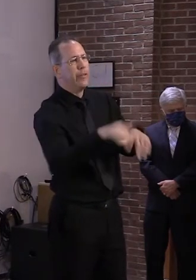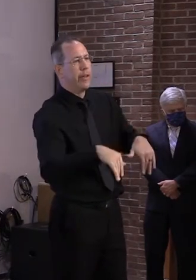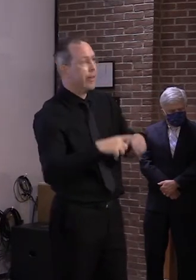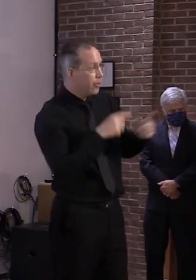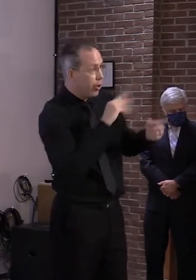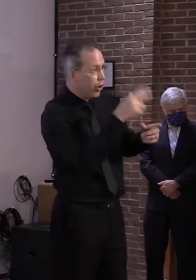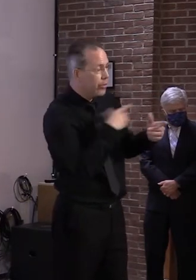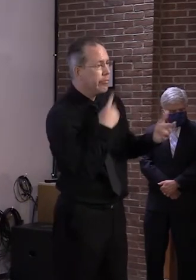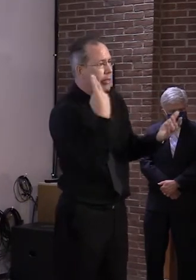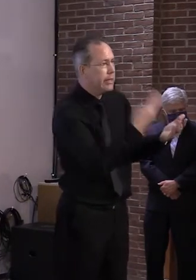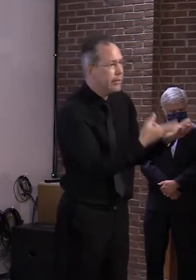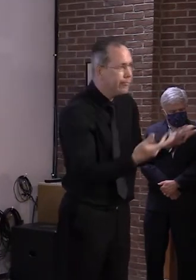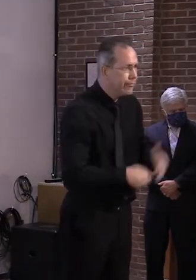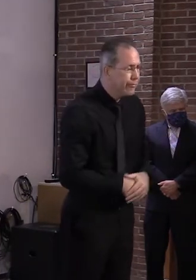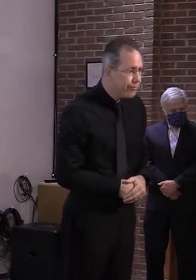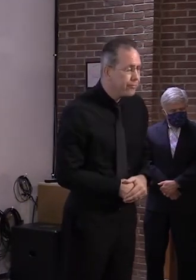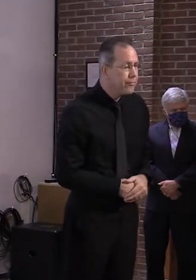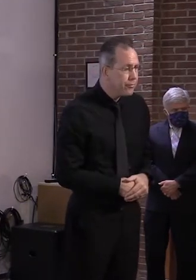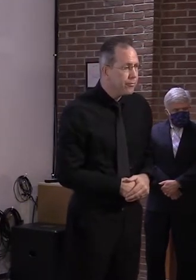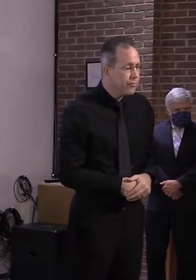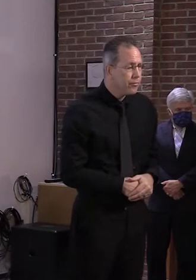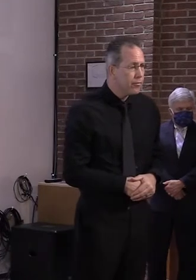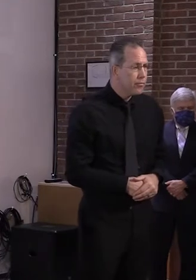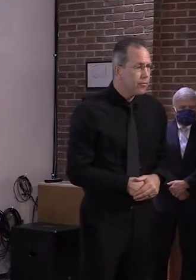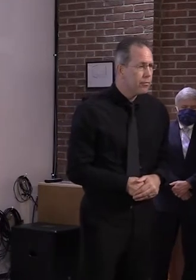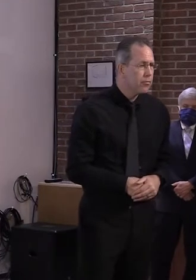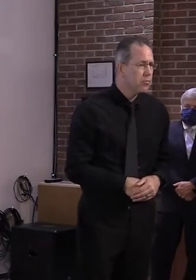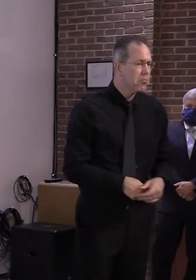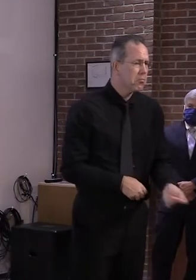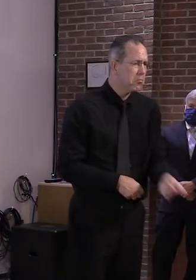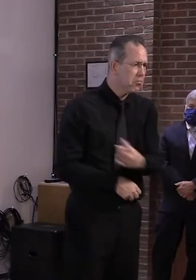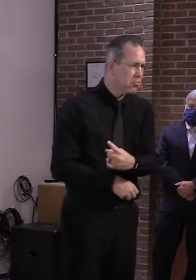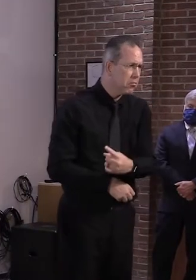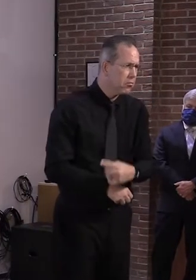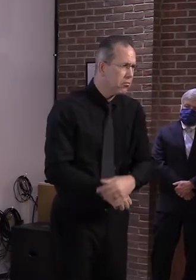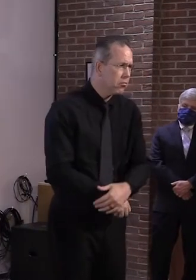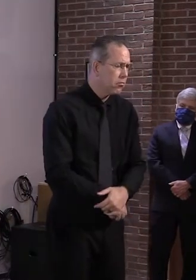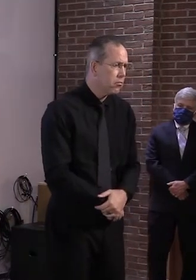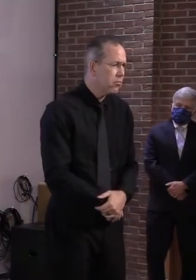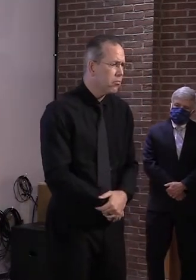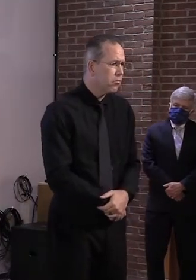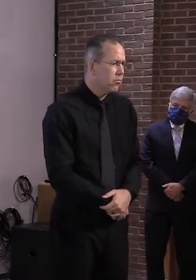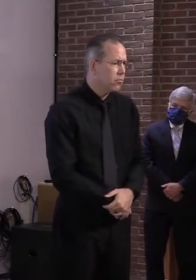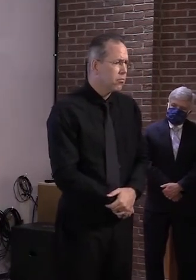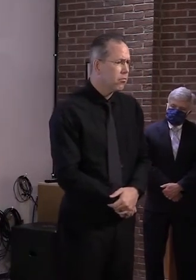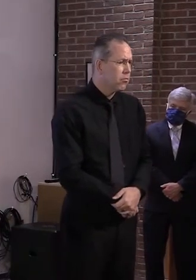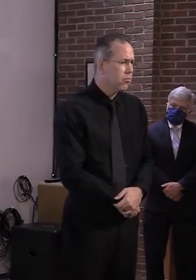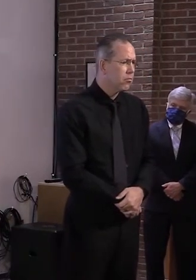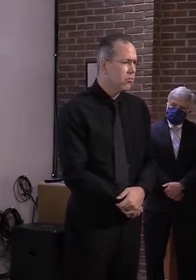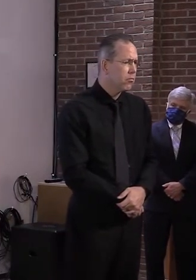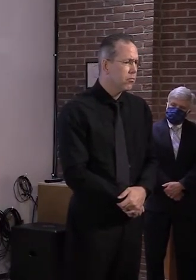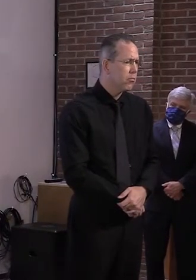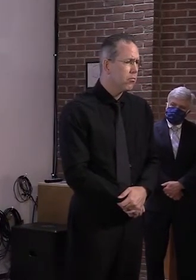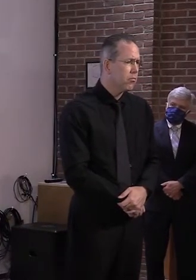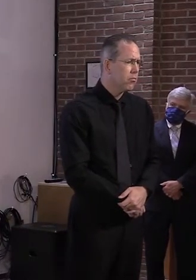a bill was basically veto-proof. Just philosophically, in your part, whether that would matter whether